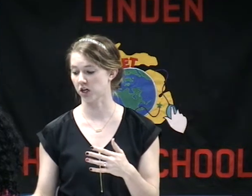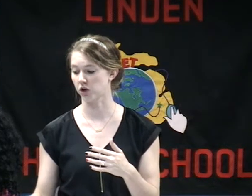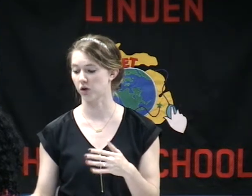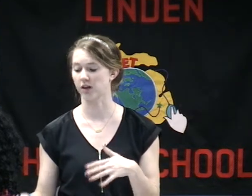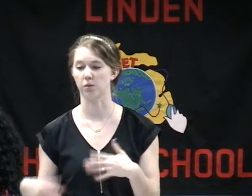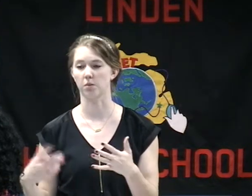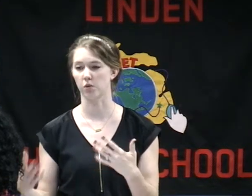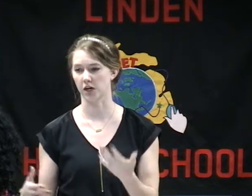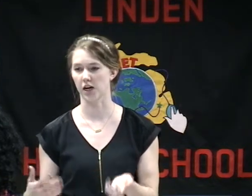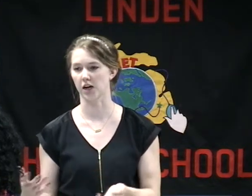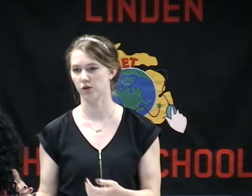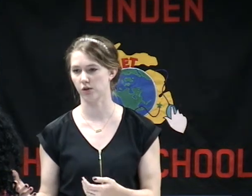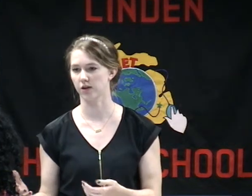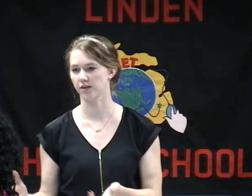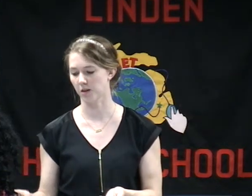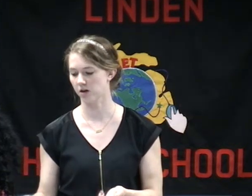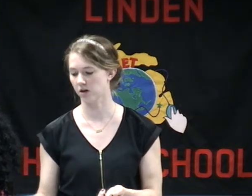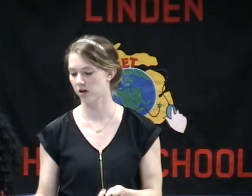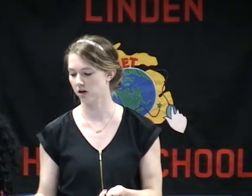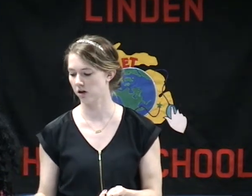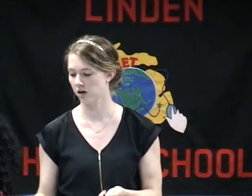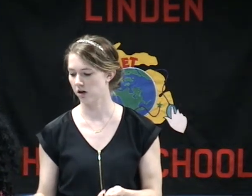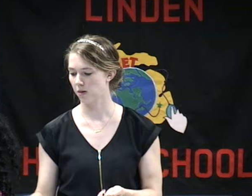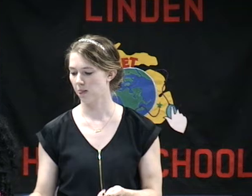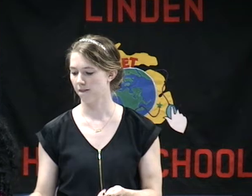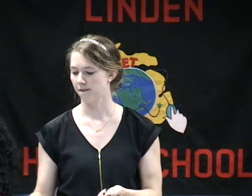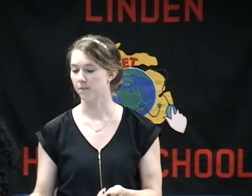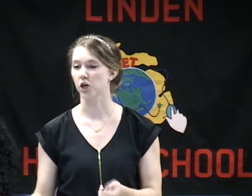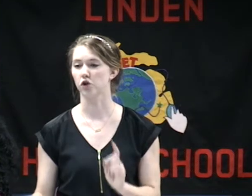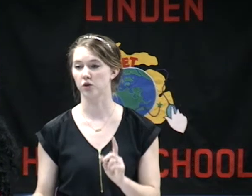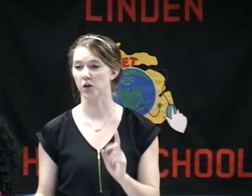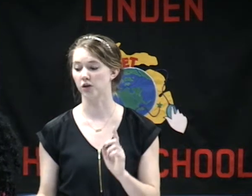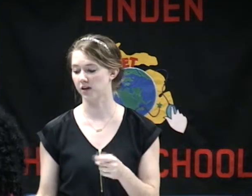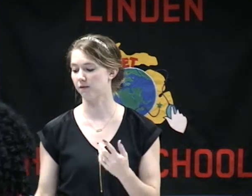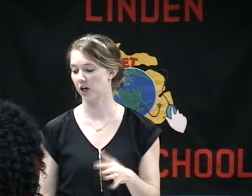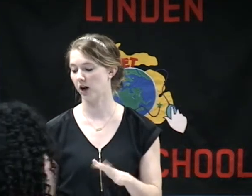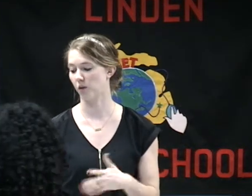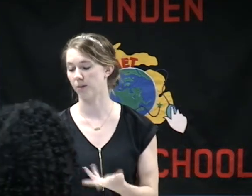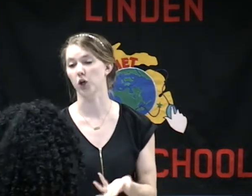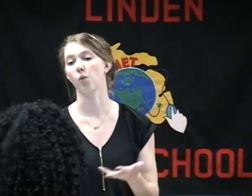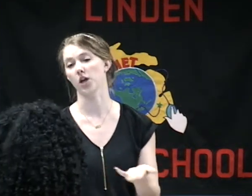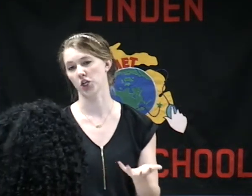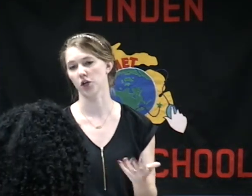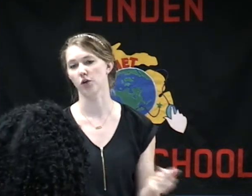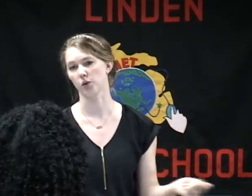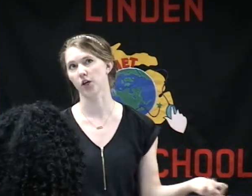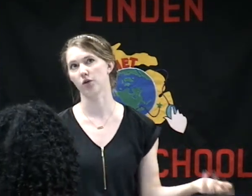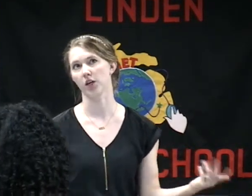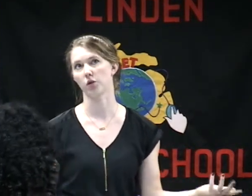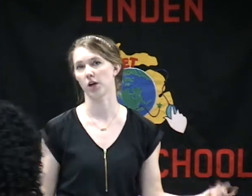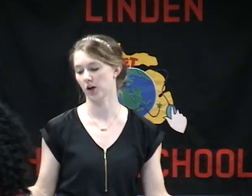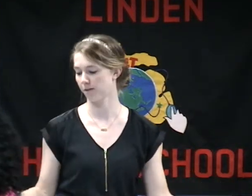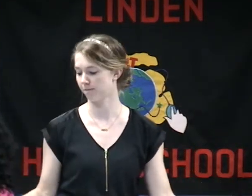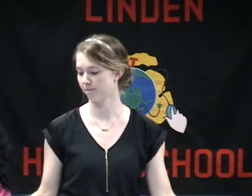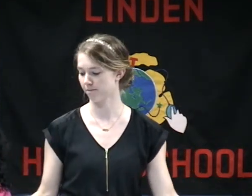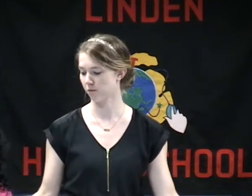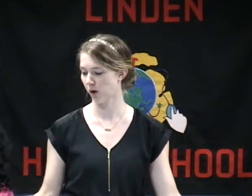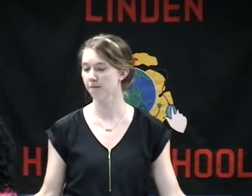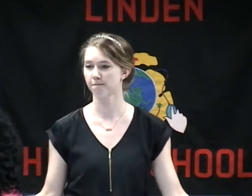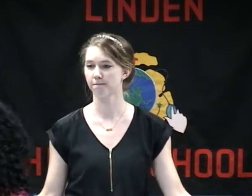so you guys will be working on it throughout the semester. But you need to figure out what book you want to do or what you think you're doing. Yeah.